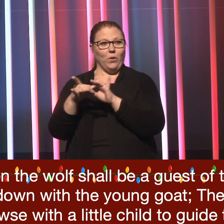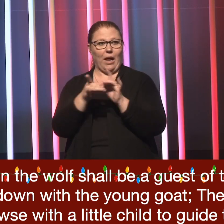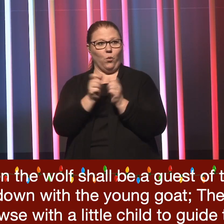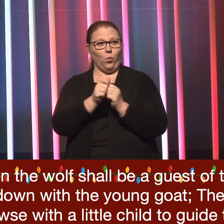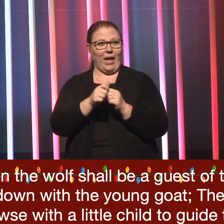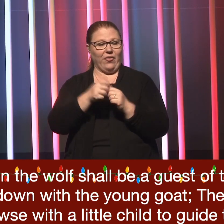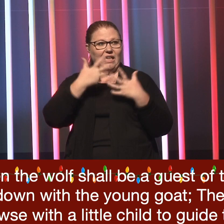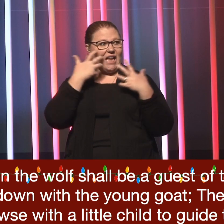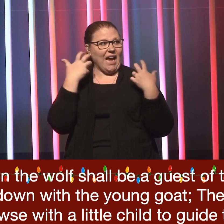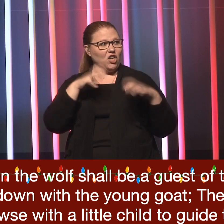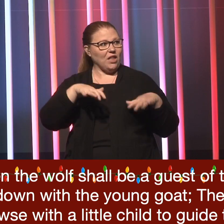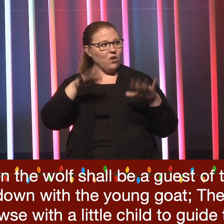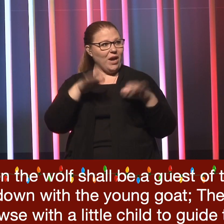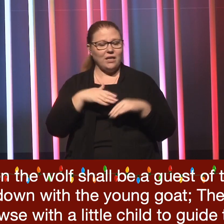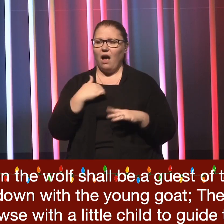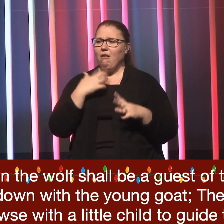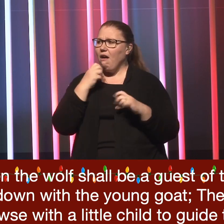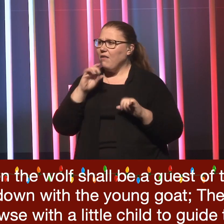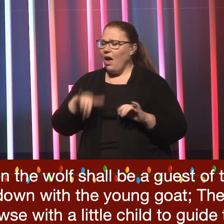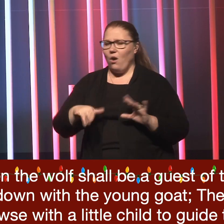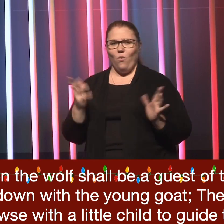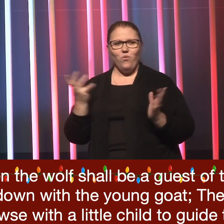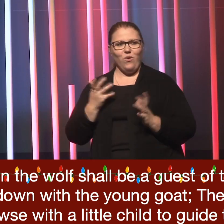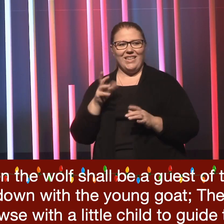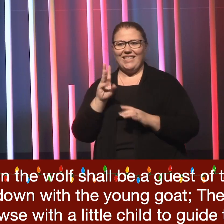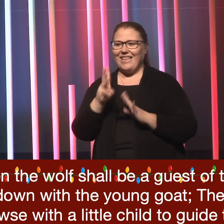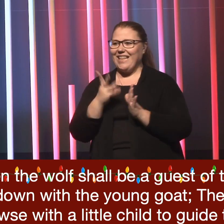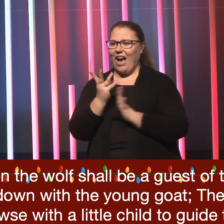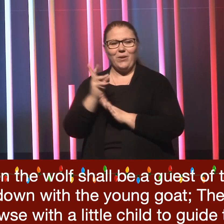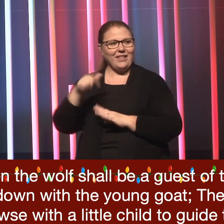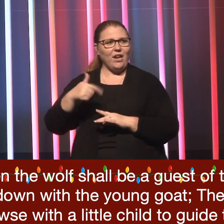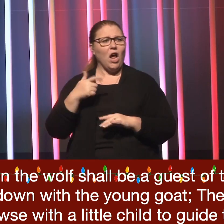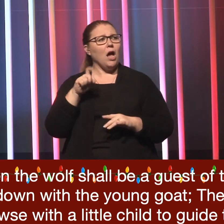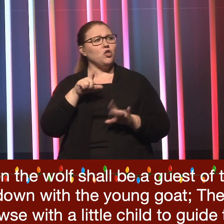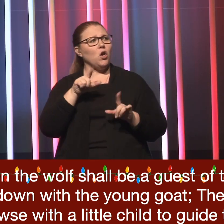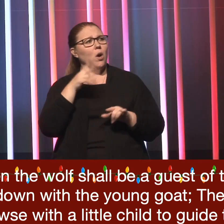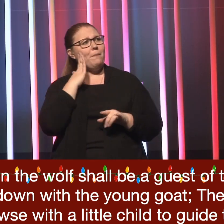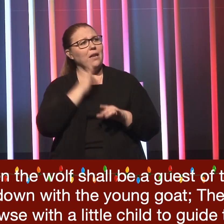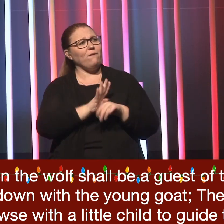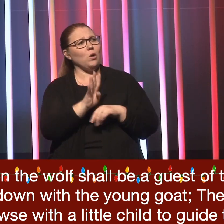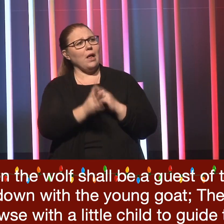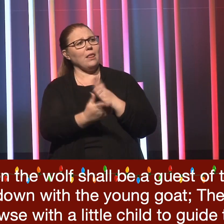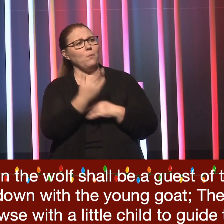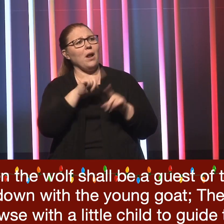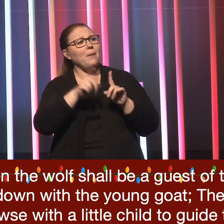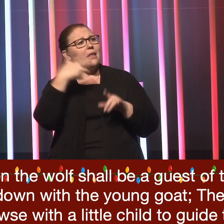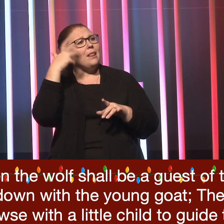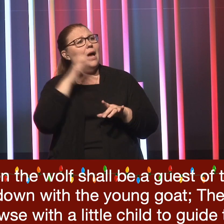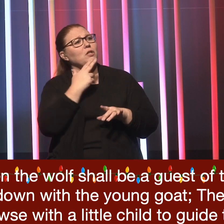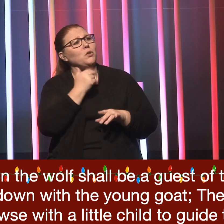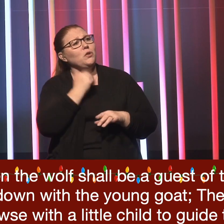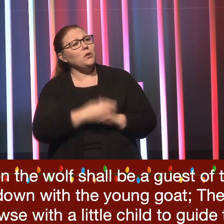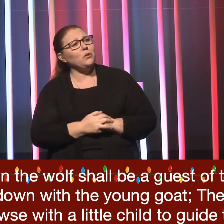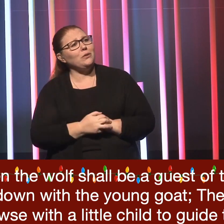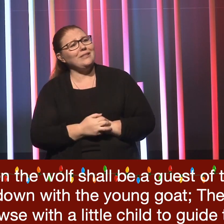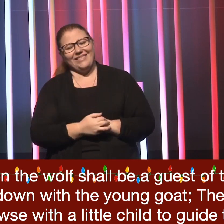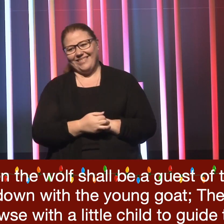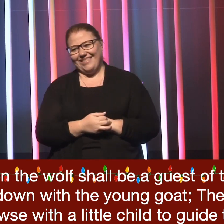raised? I am a sucker for that. 6 hours later, I'm like, I should go to bed. It's 4 a.m, but the lions are so cute.